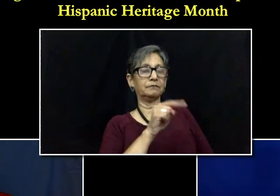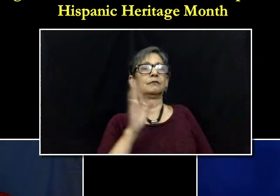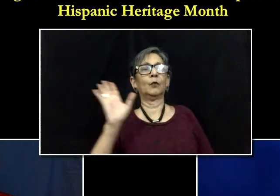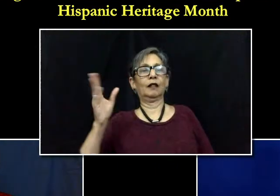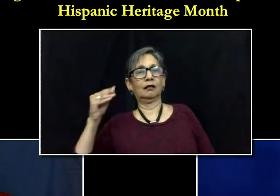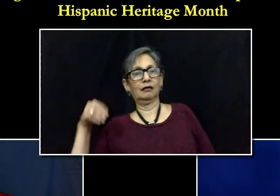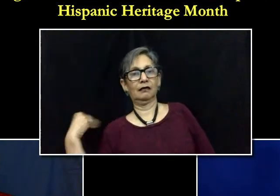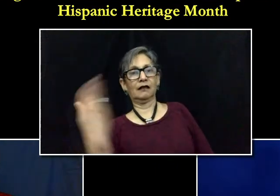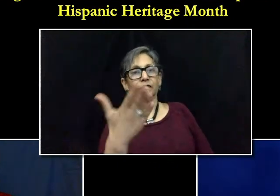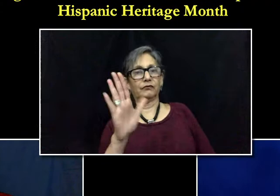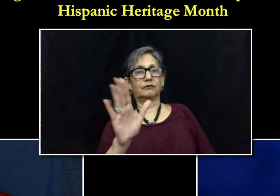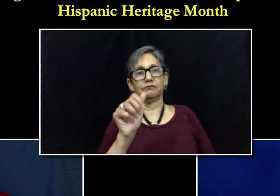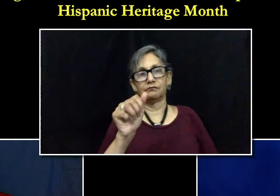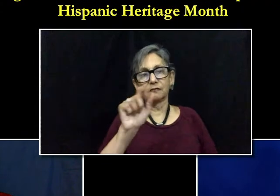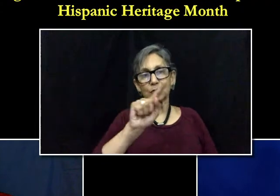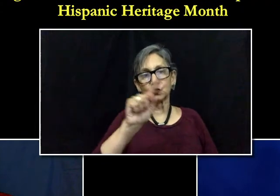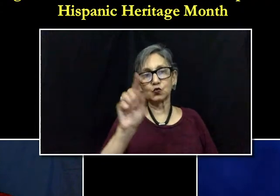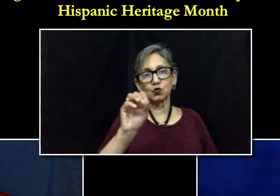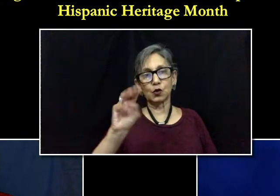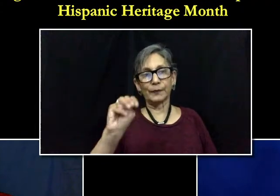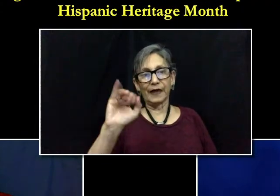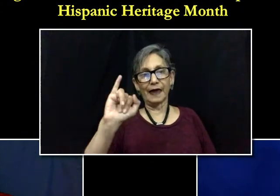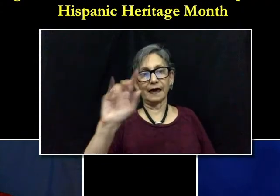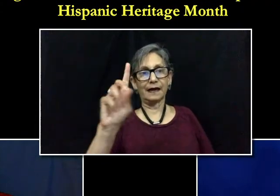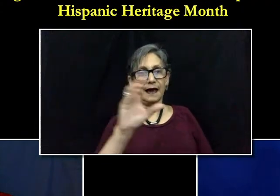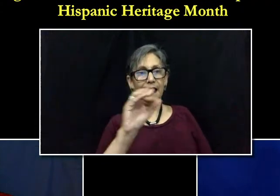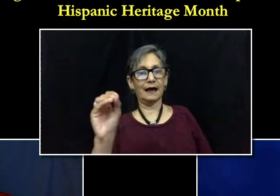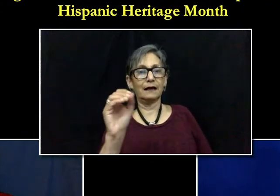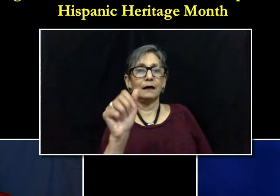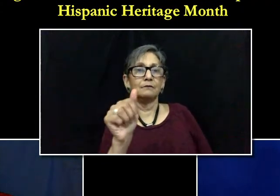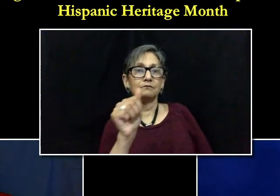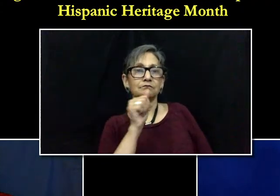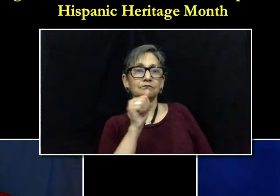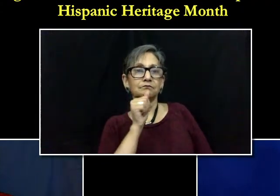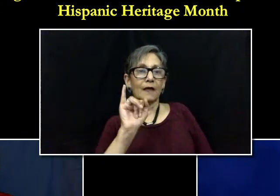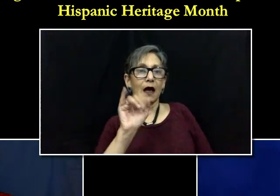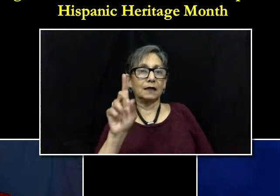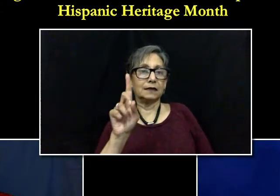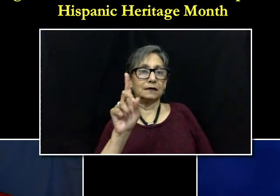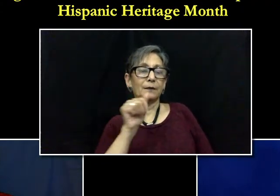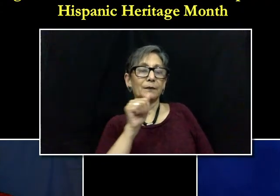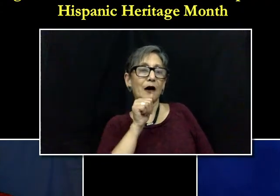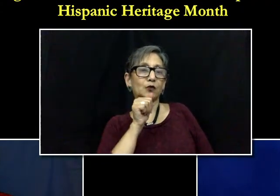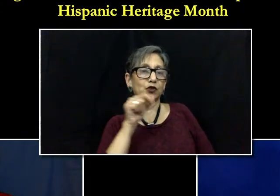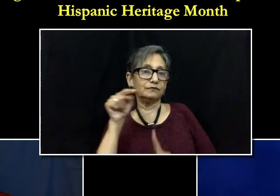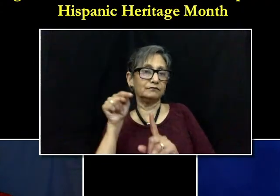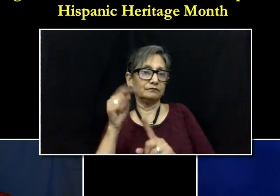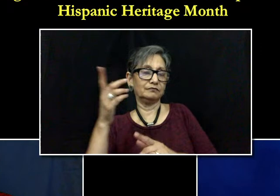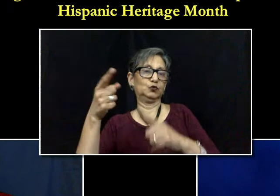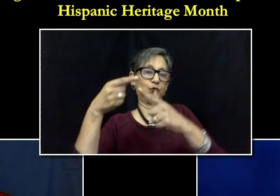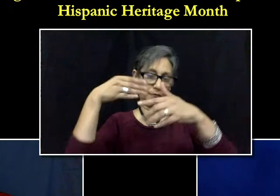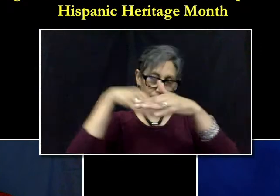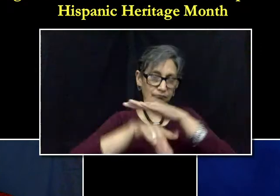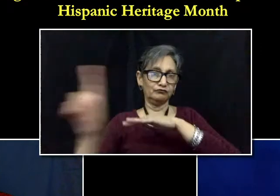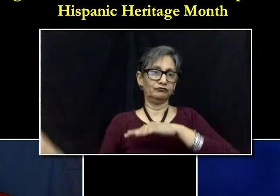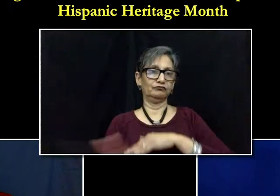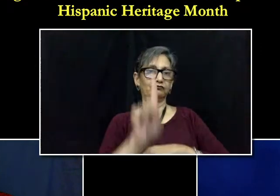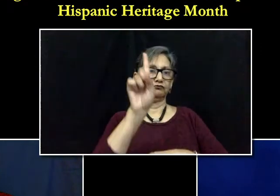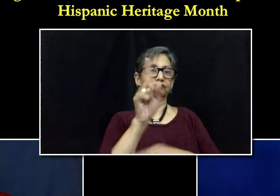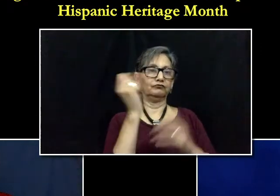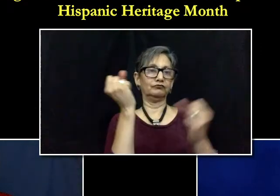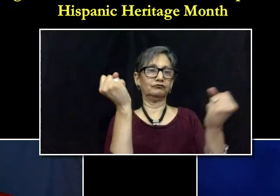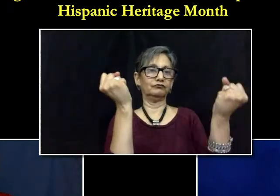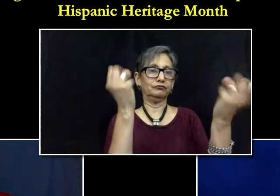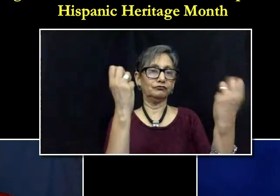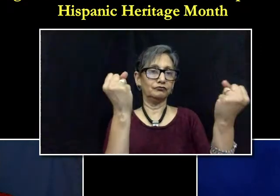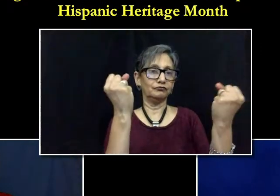moderator and the Facebook and YouTube. They will all give you the Zoom ID and password, so